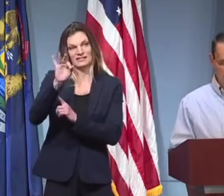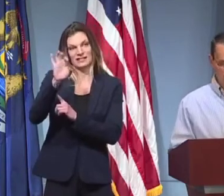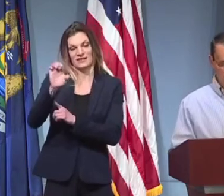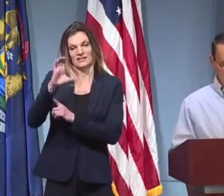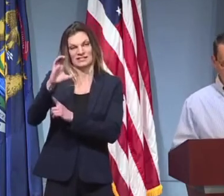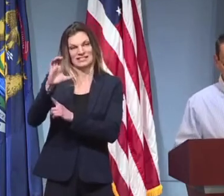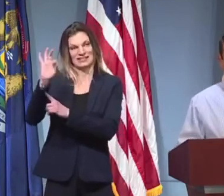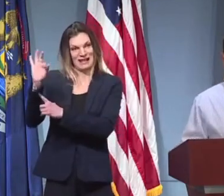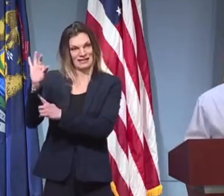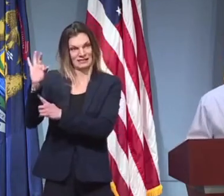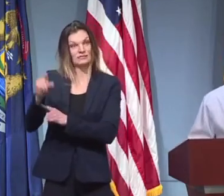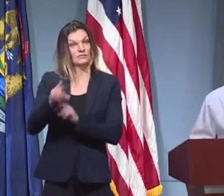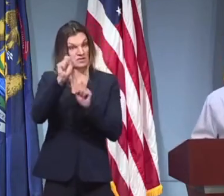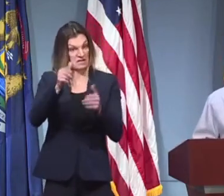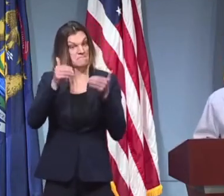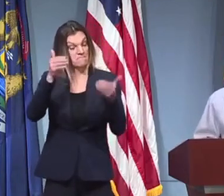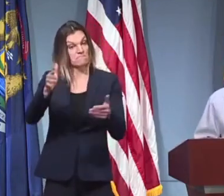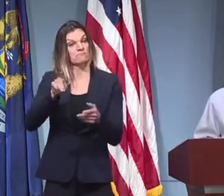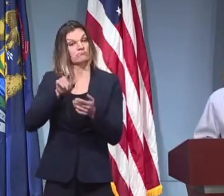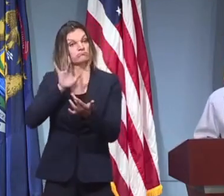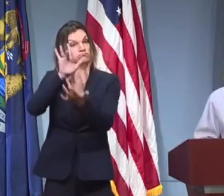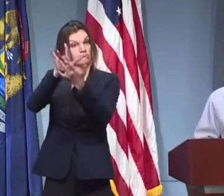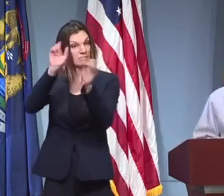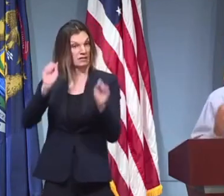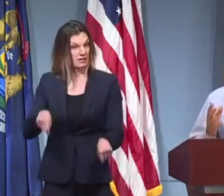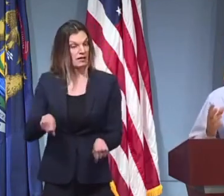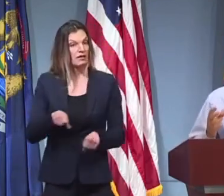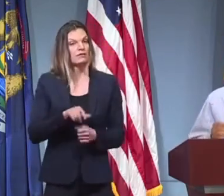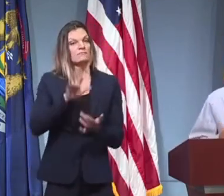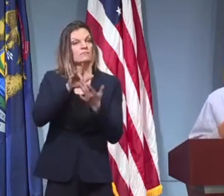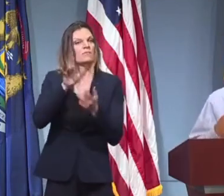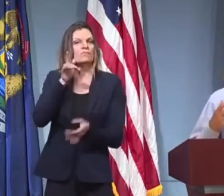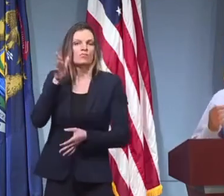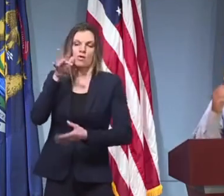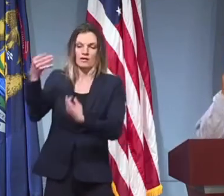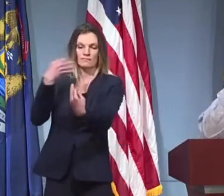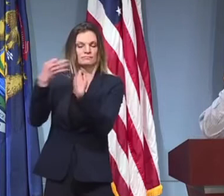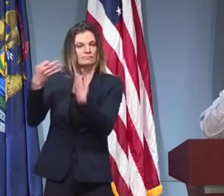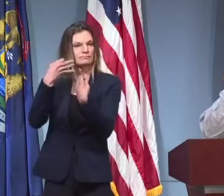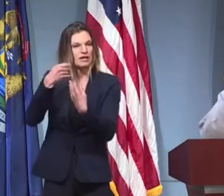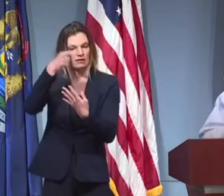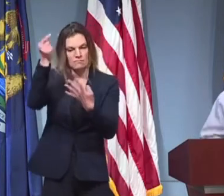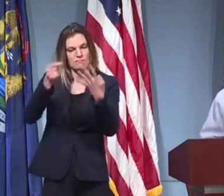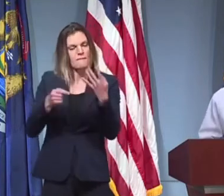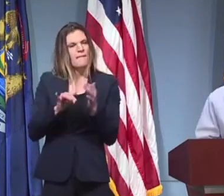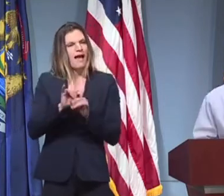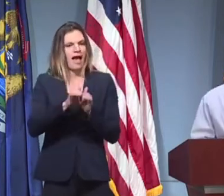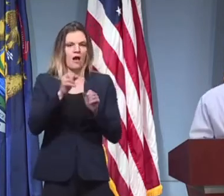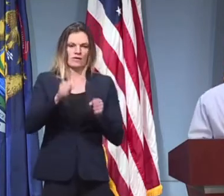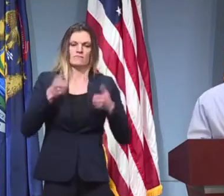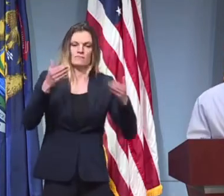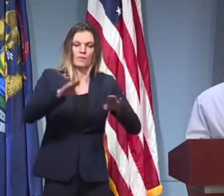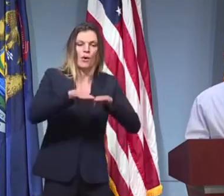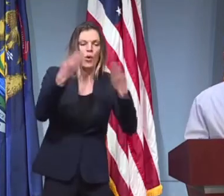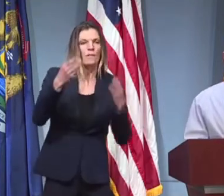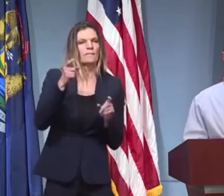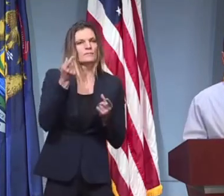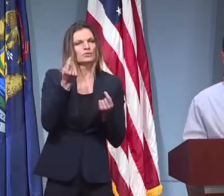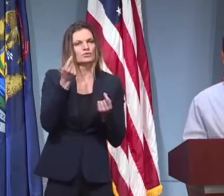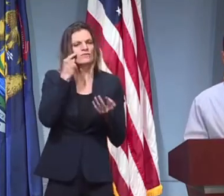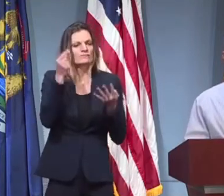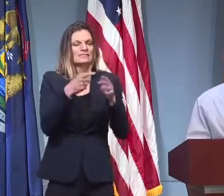855-SAFE-C19. The site includes guidelines for every business, which we call general industry, as well as those specific